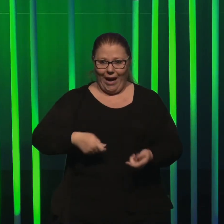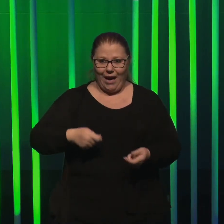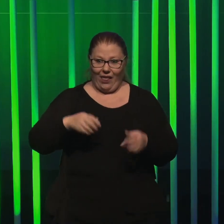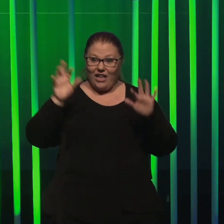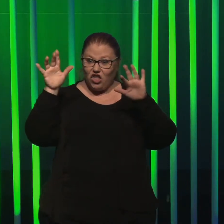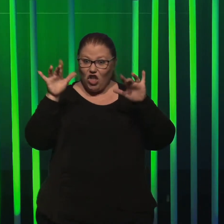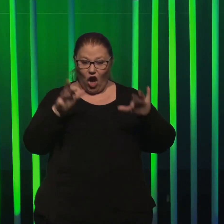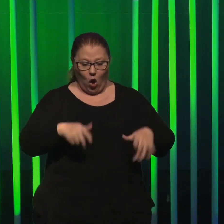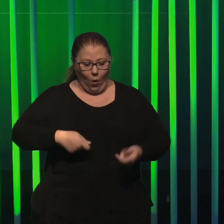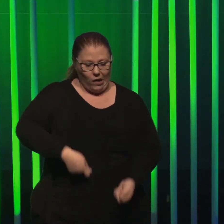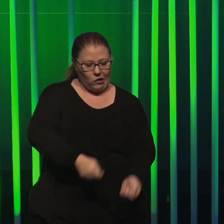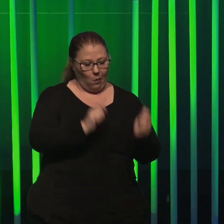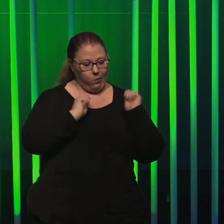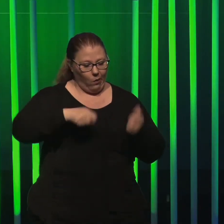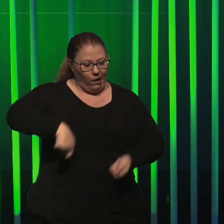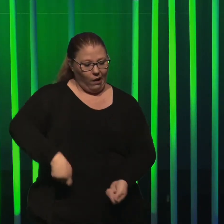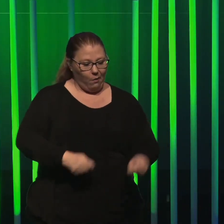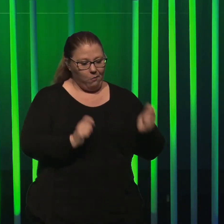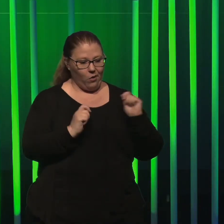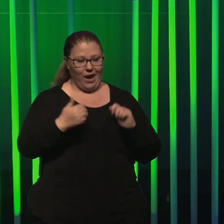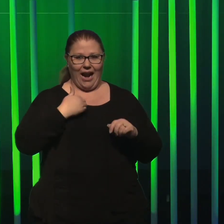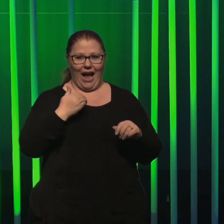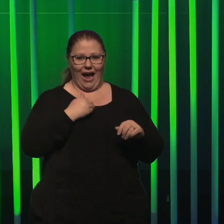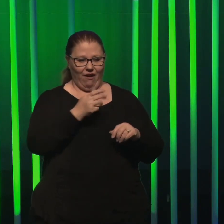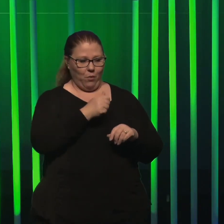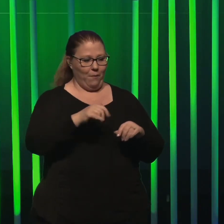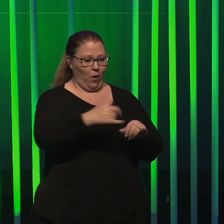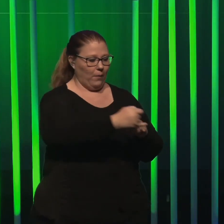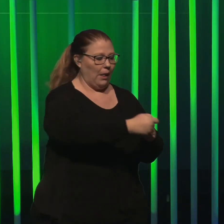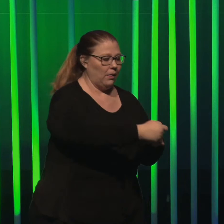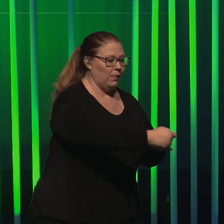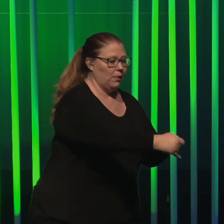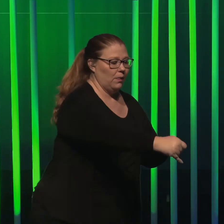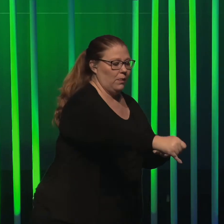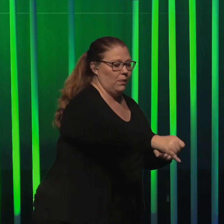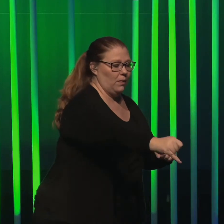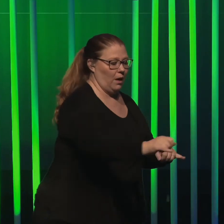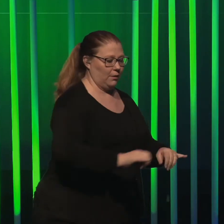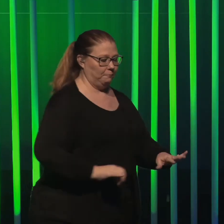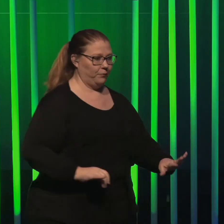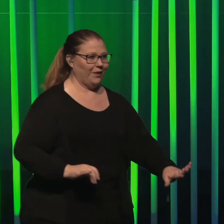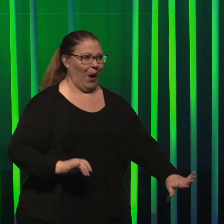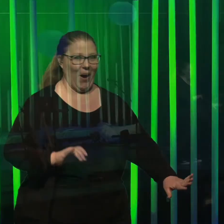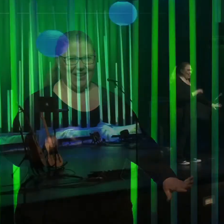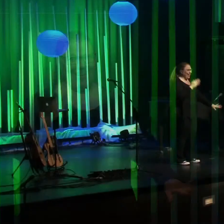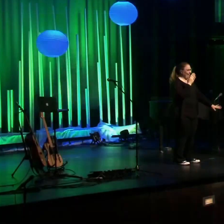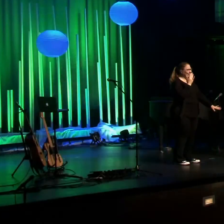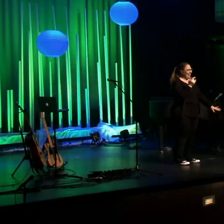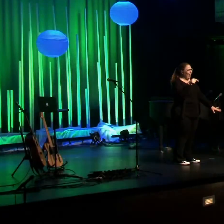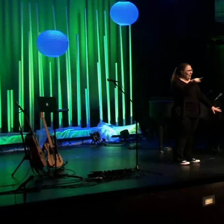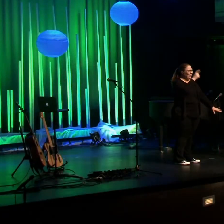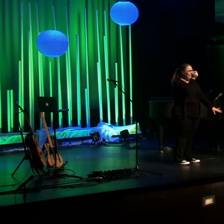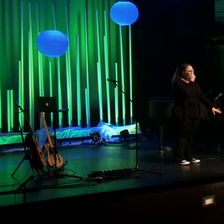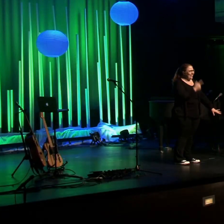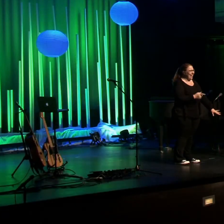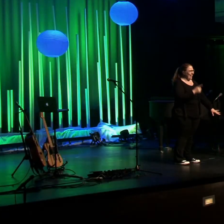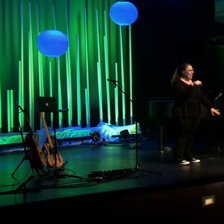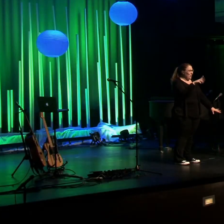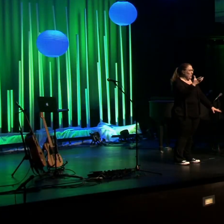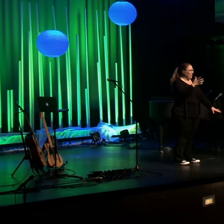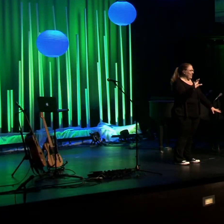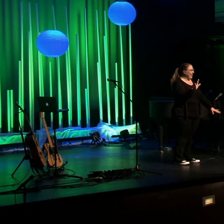sidewalk and my property line ends here, oh, now it's hitting home because y'all have done